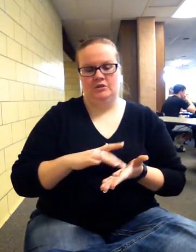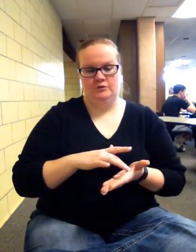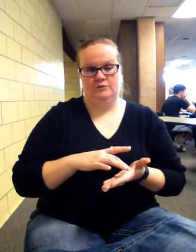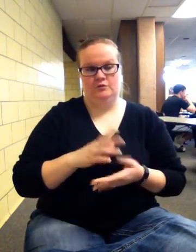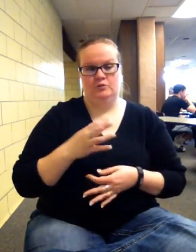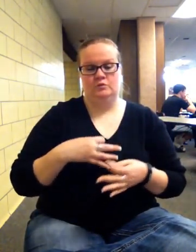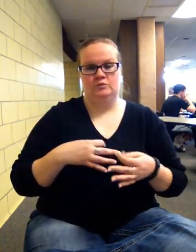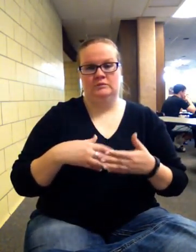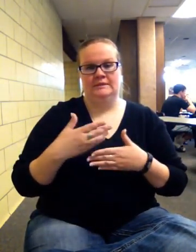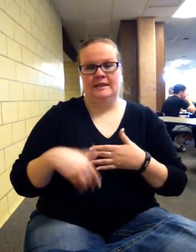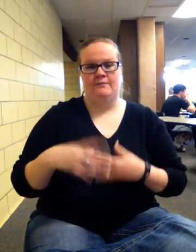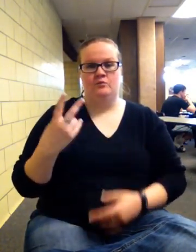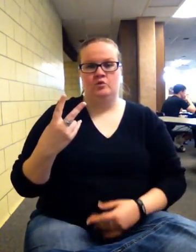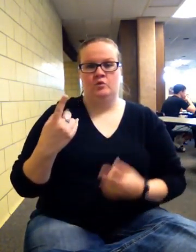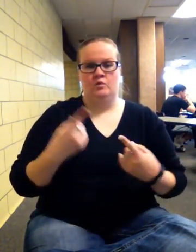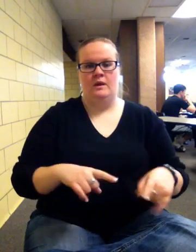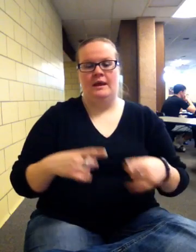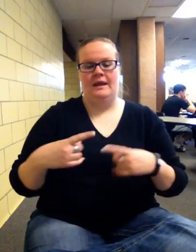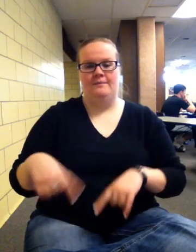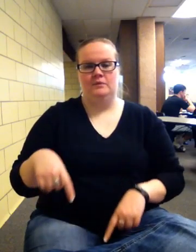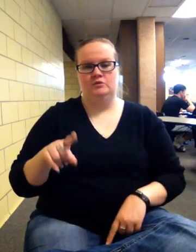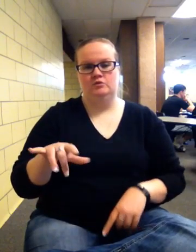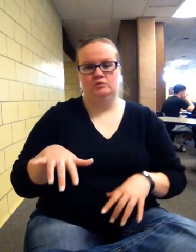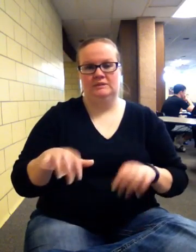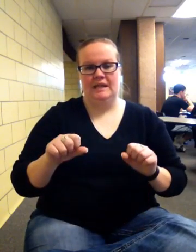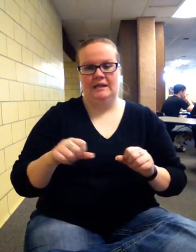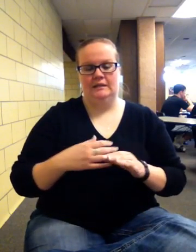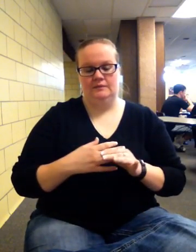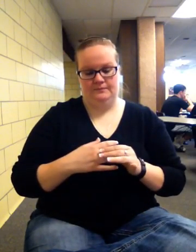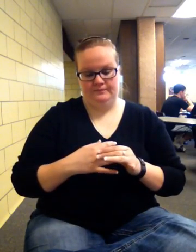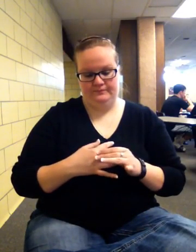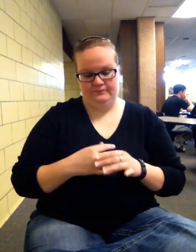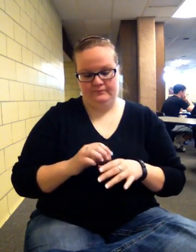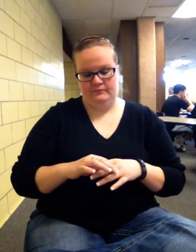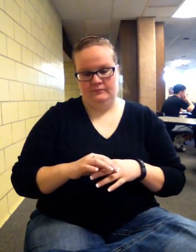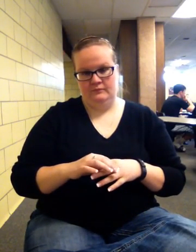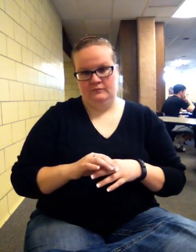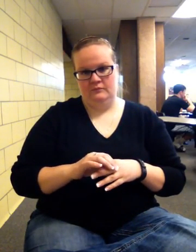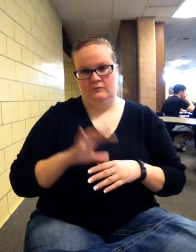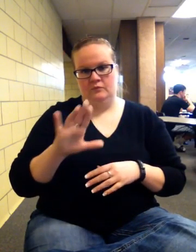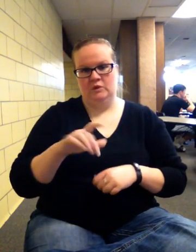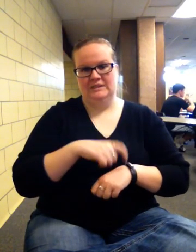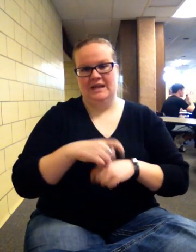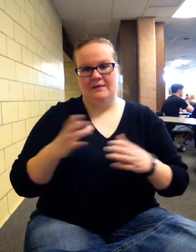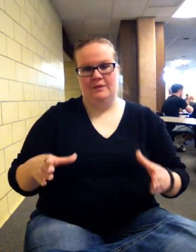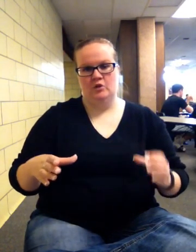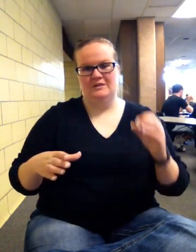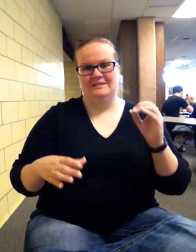step two, what's going to happen is you're going to take your time period zero cash flow